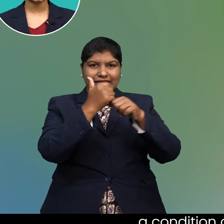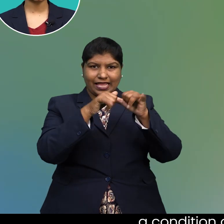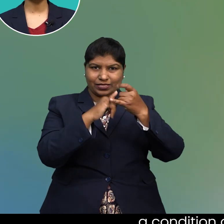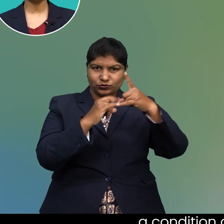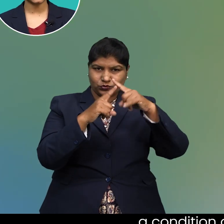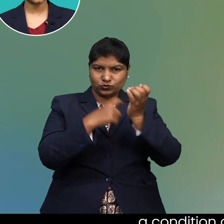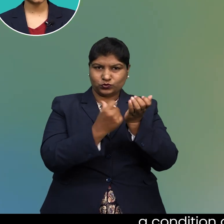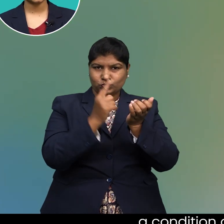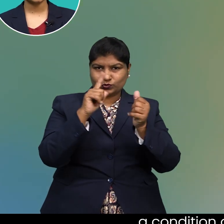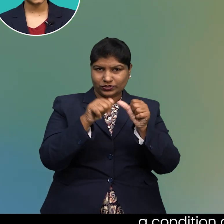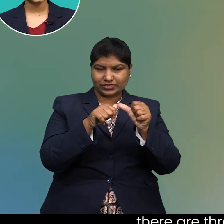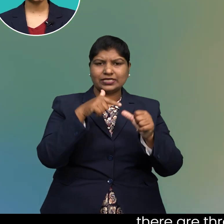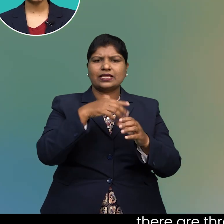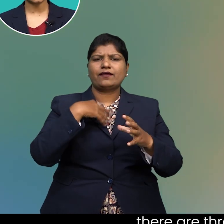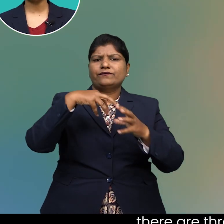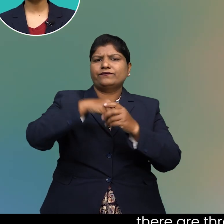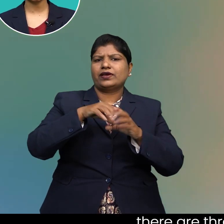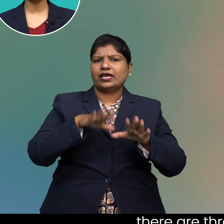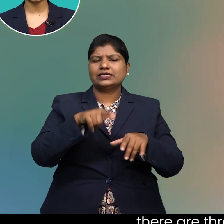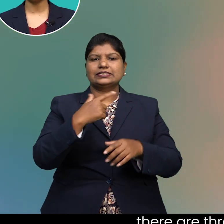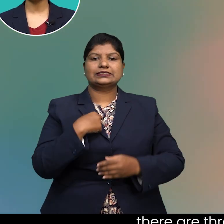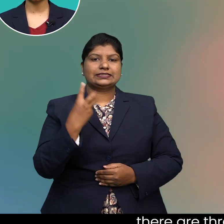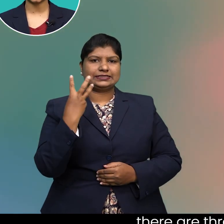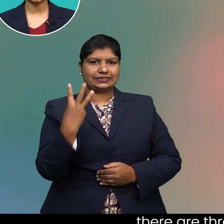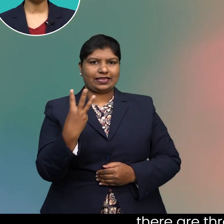of body plan.